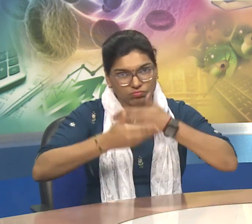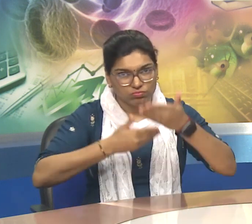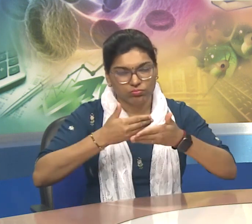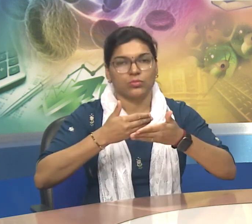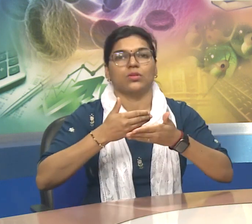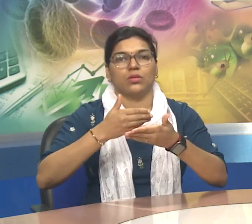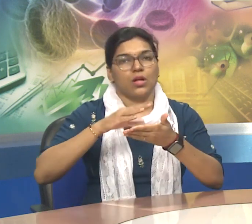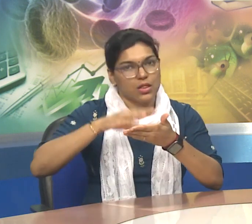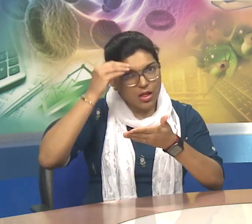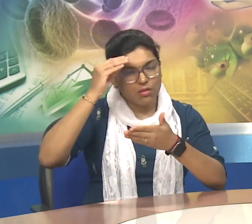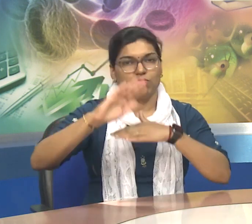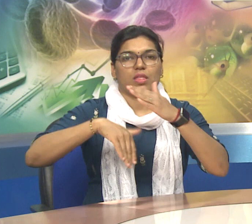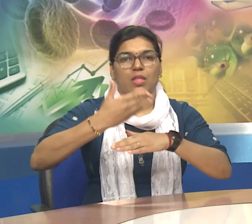Difficult words.